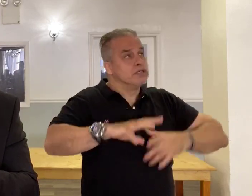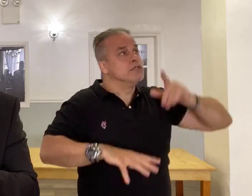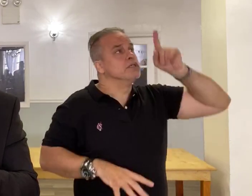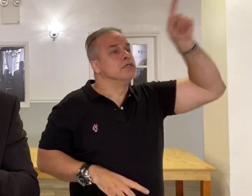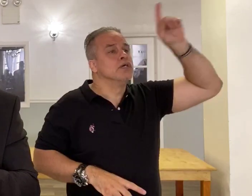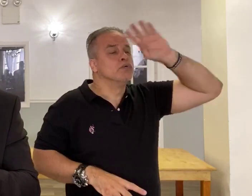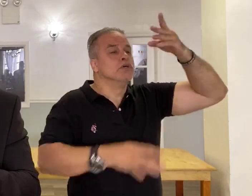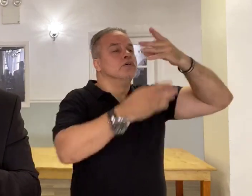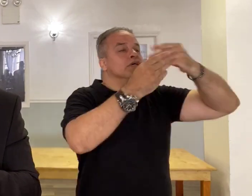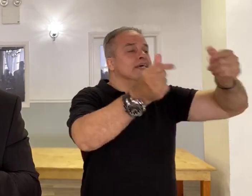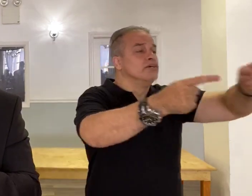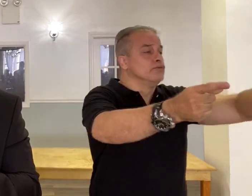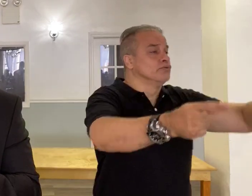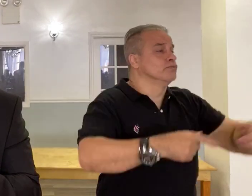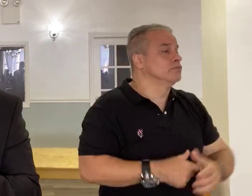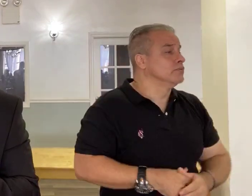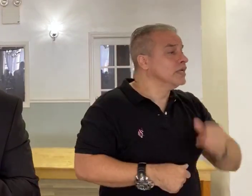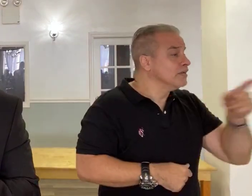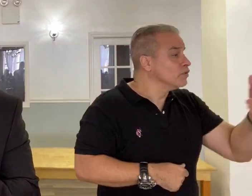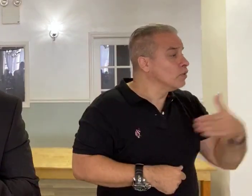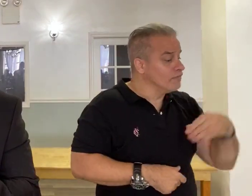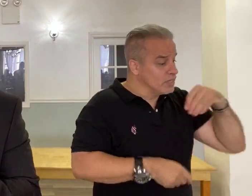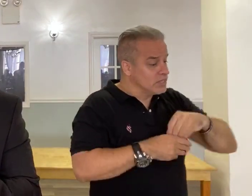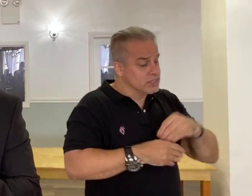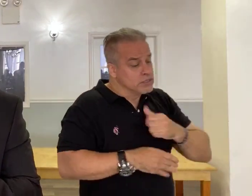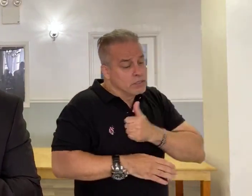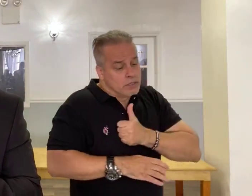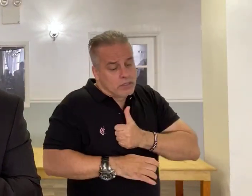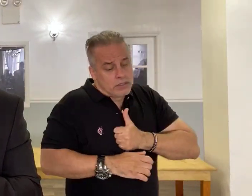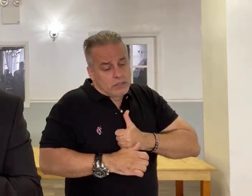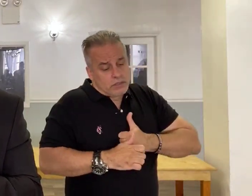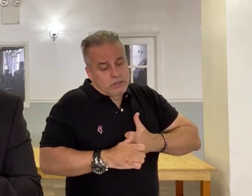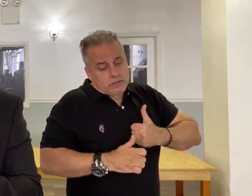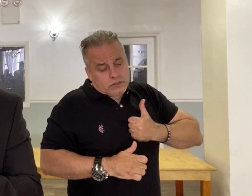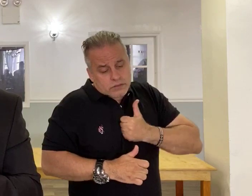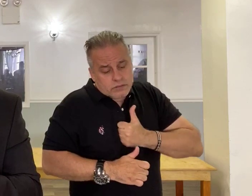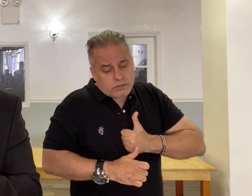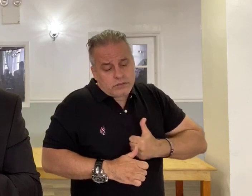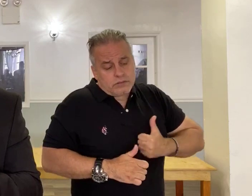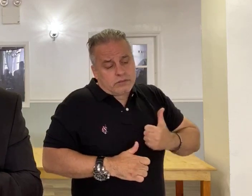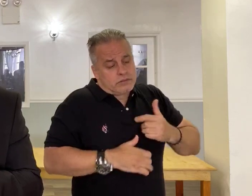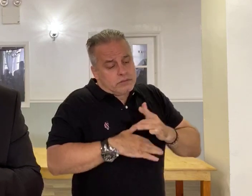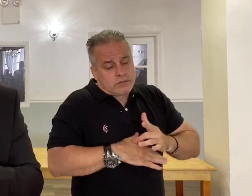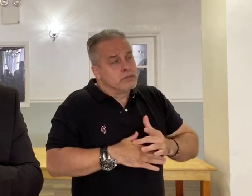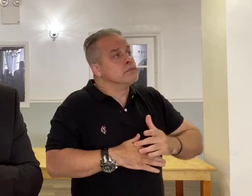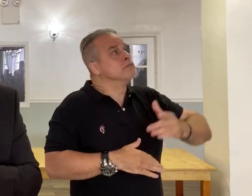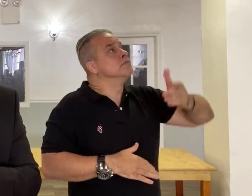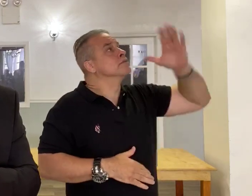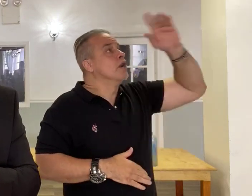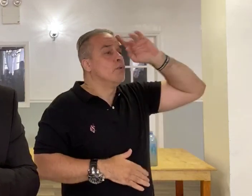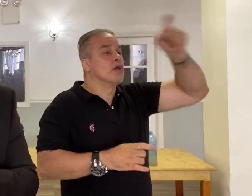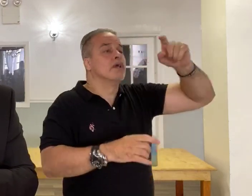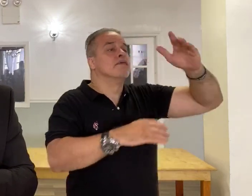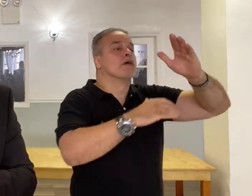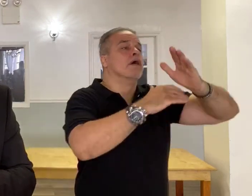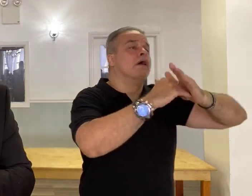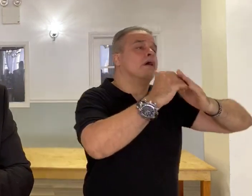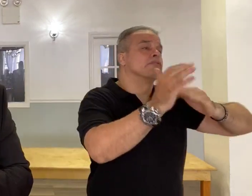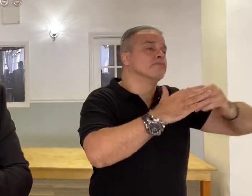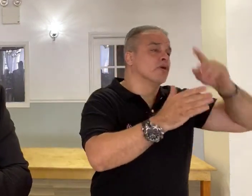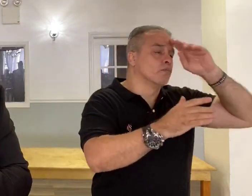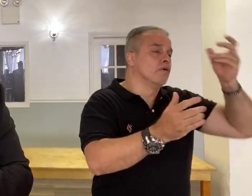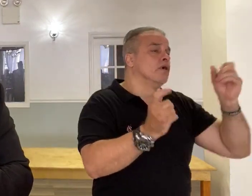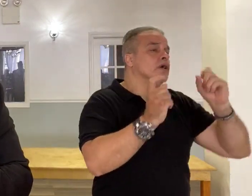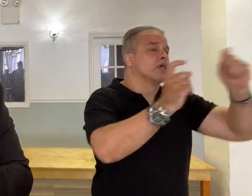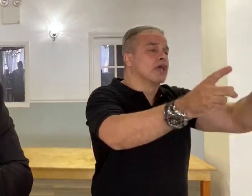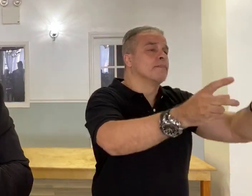you. If you are in sorrow, he will comfort you and lift you up and make you